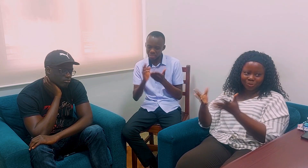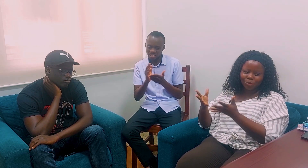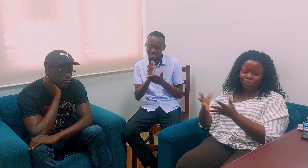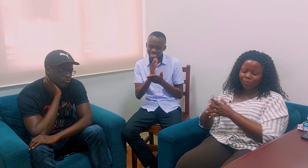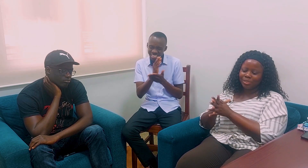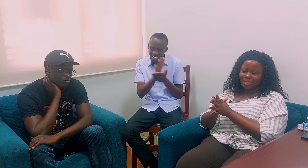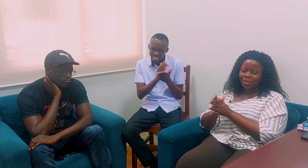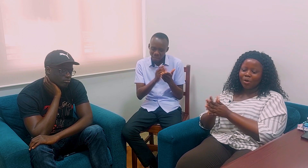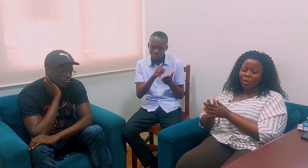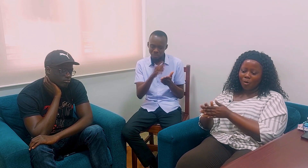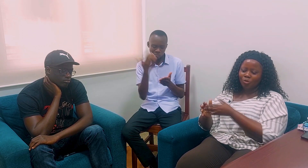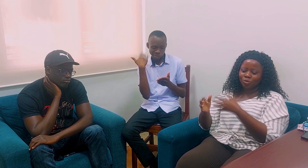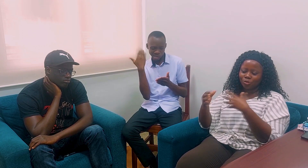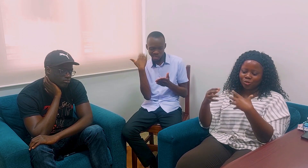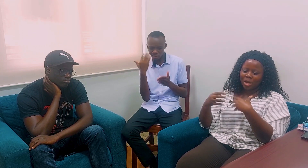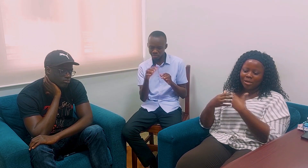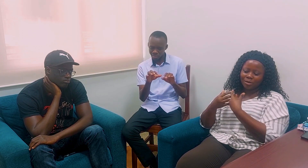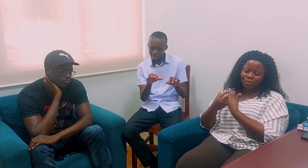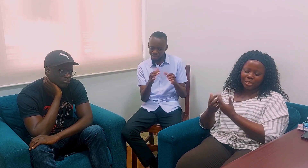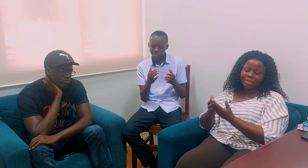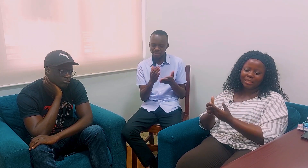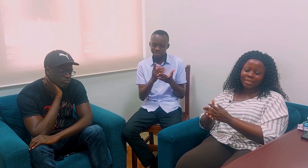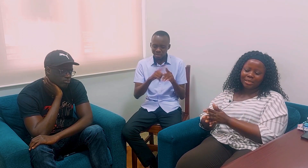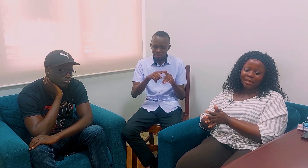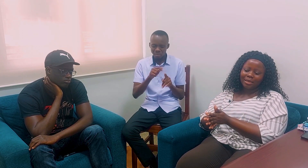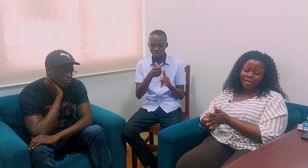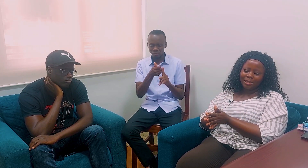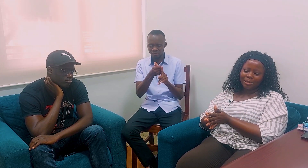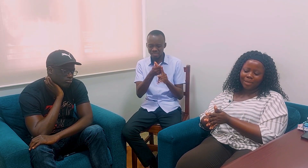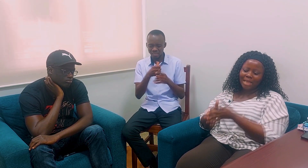as they used to be, also struggle with